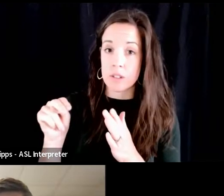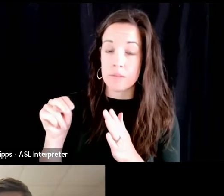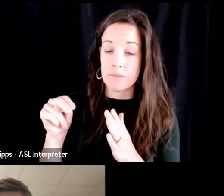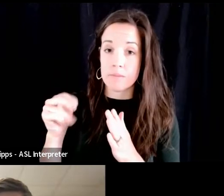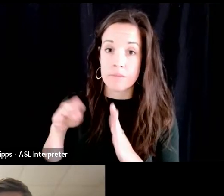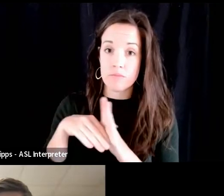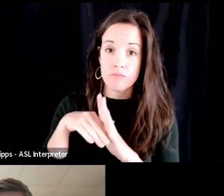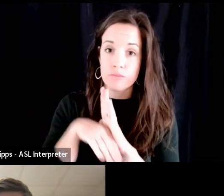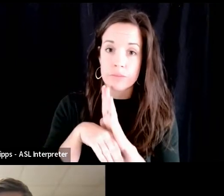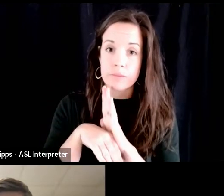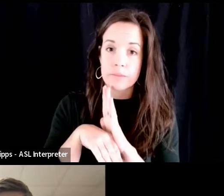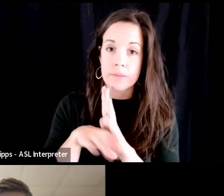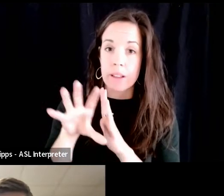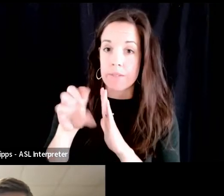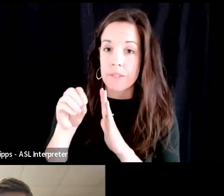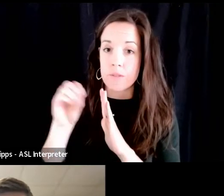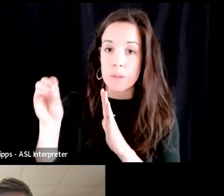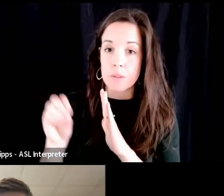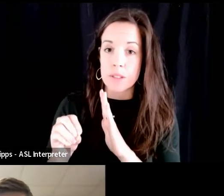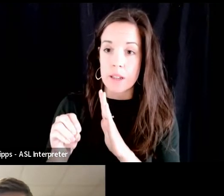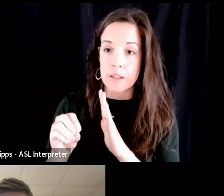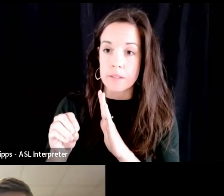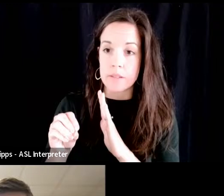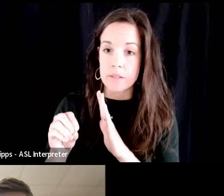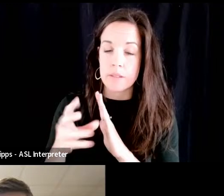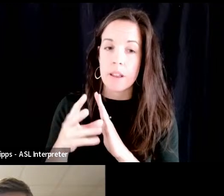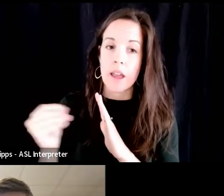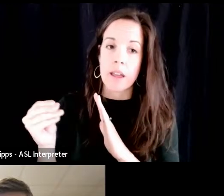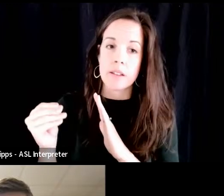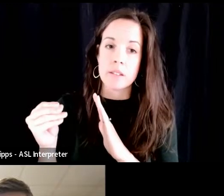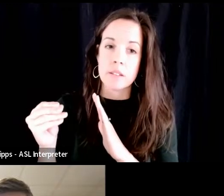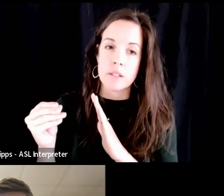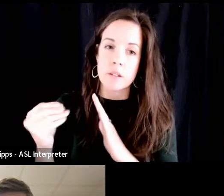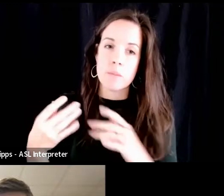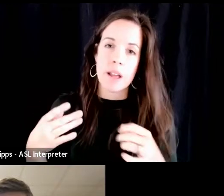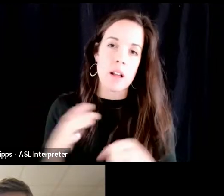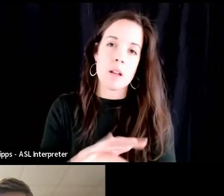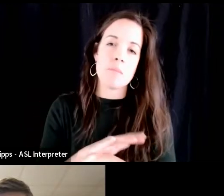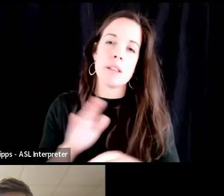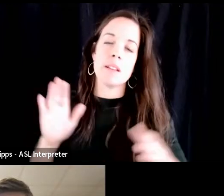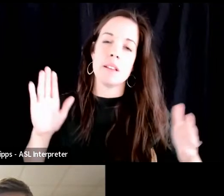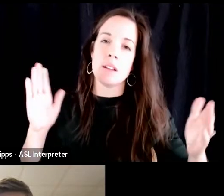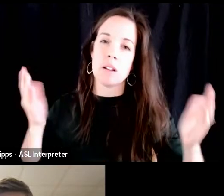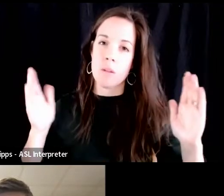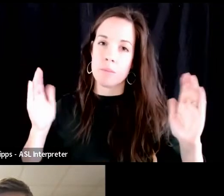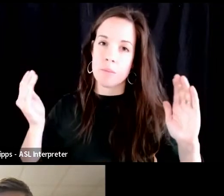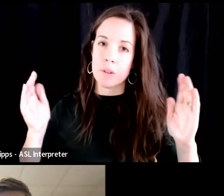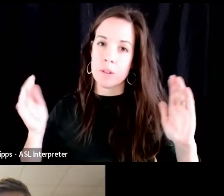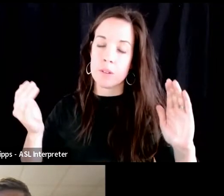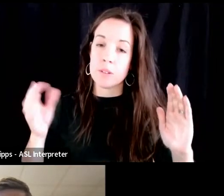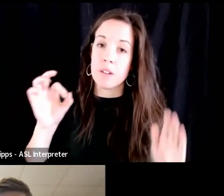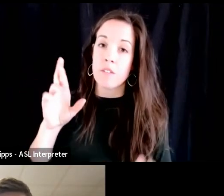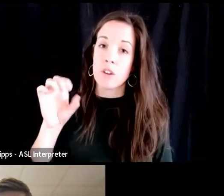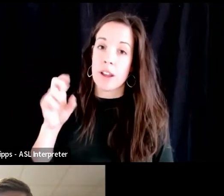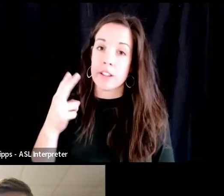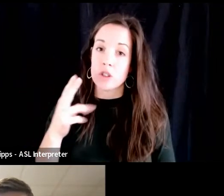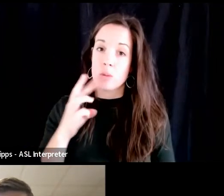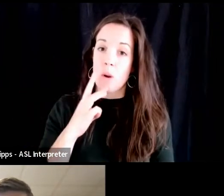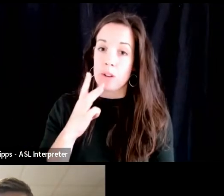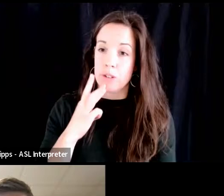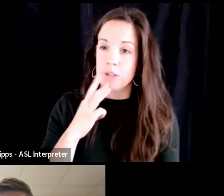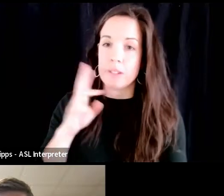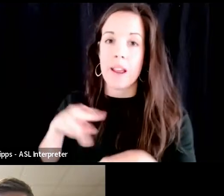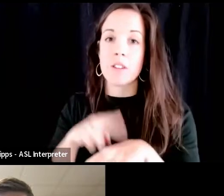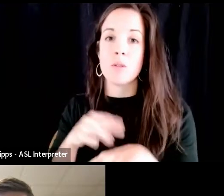by perhaps even 50%, and then it would be completely comparable to fresh water, to natural water,